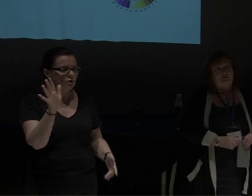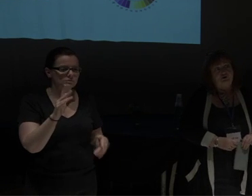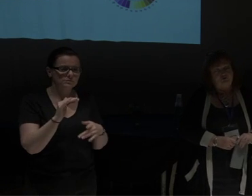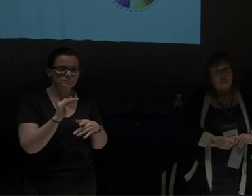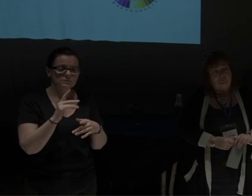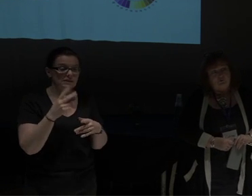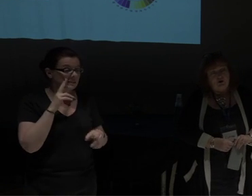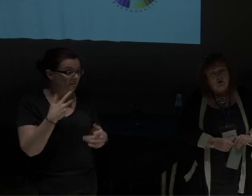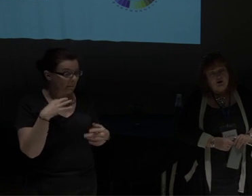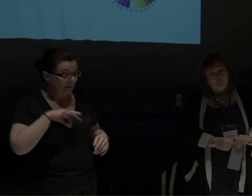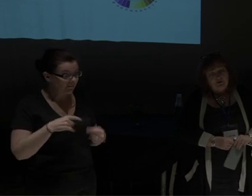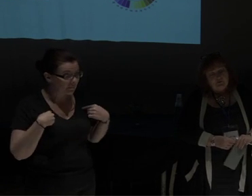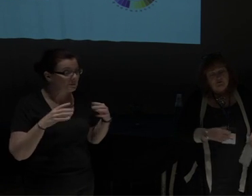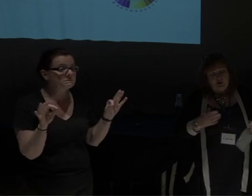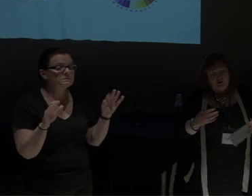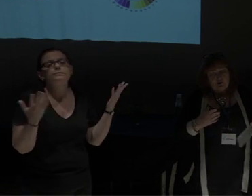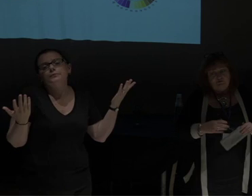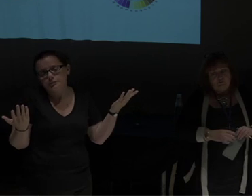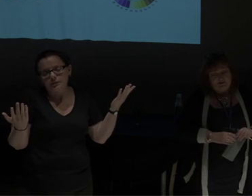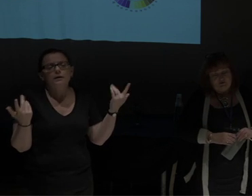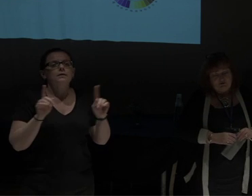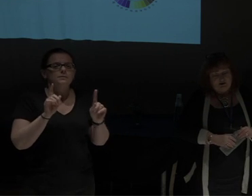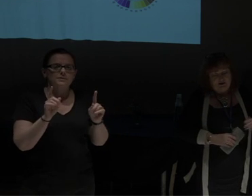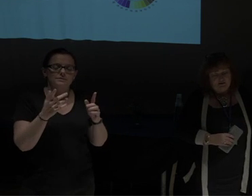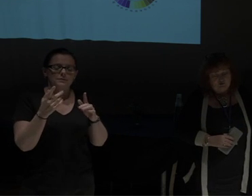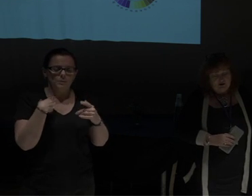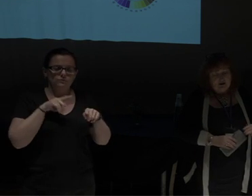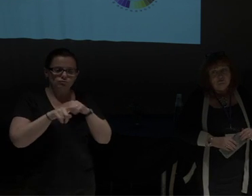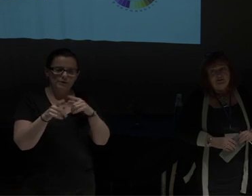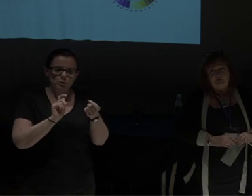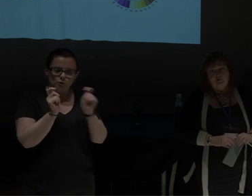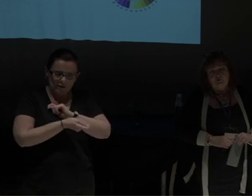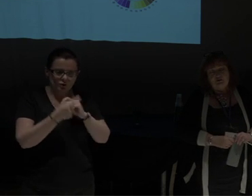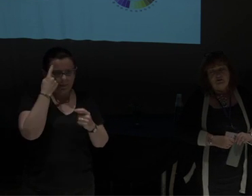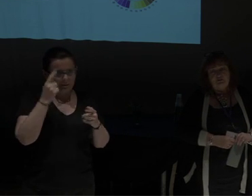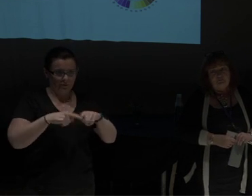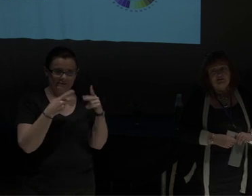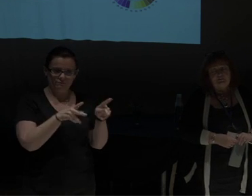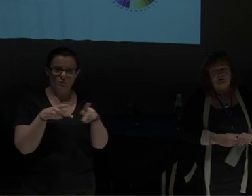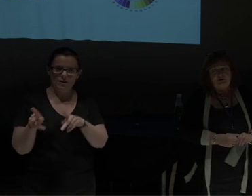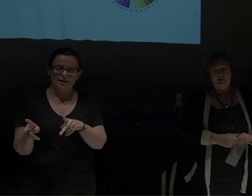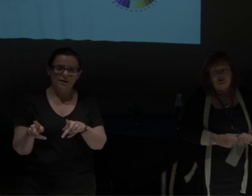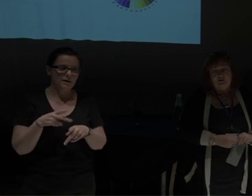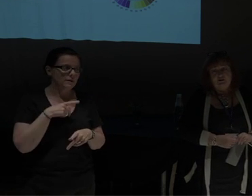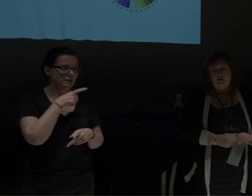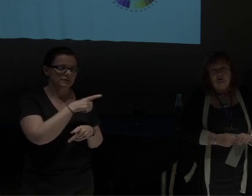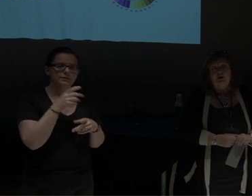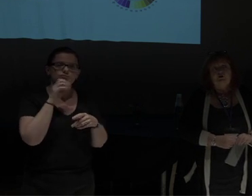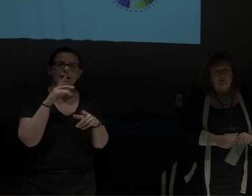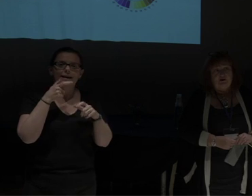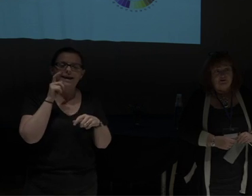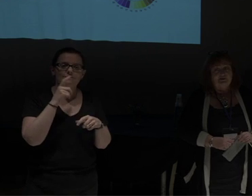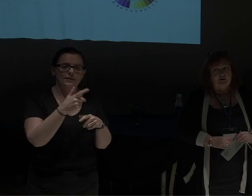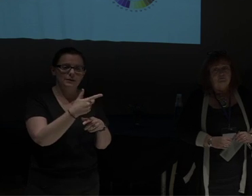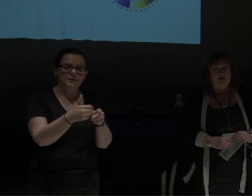and beneficial to people. So we've been looking at different ways of doing that, and Dragon Cafe has been involved in the Biz Community Learning mental